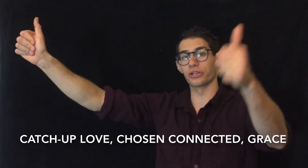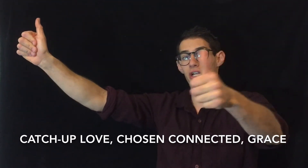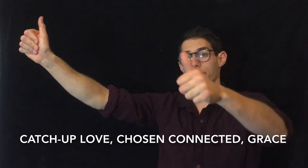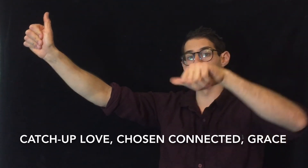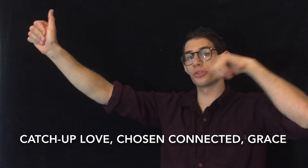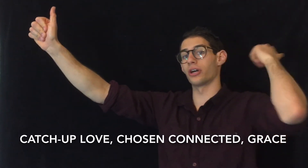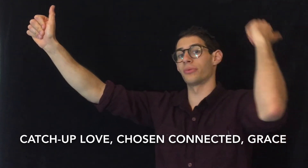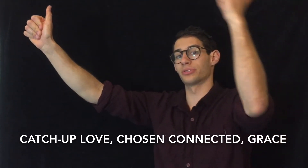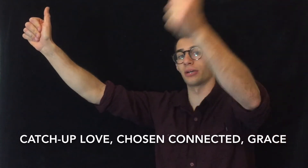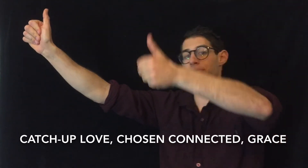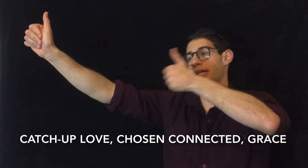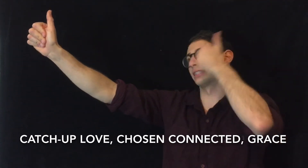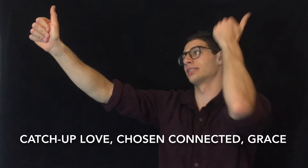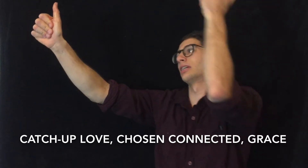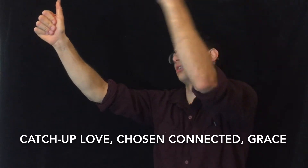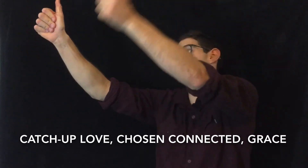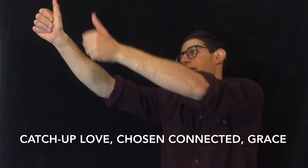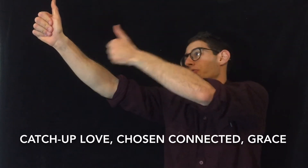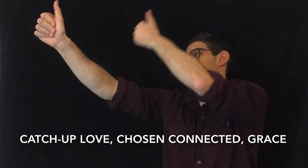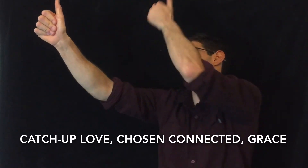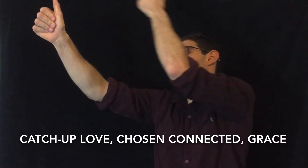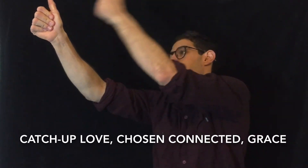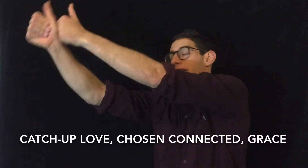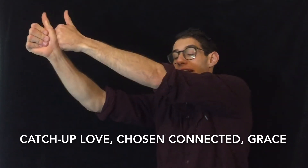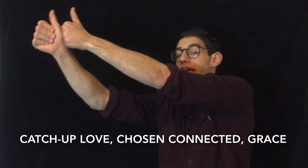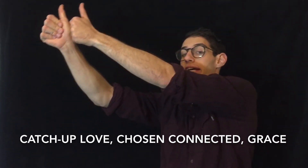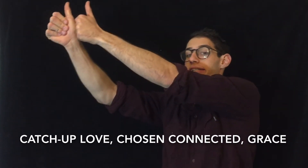up, 2 thumbs up hands, rounding, and hit.